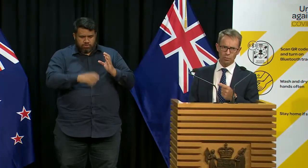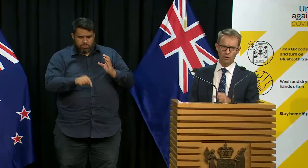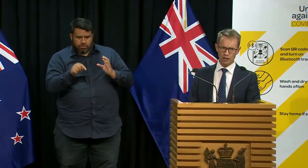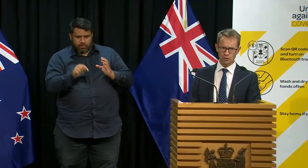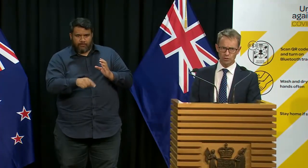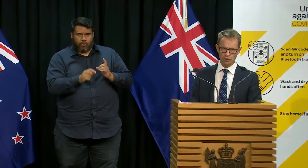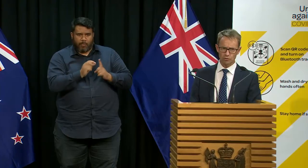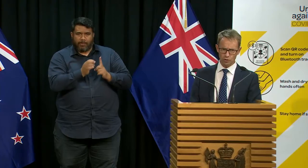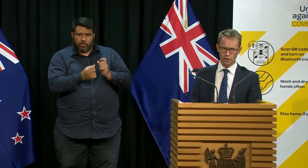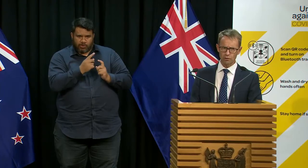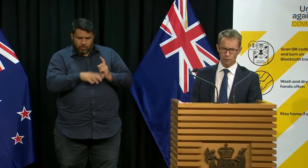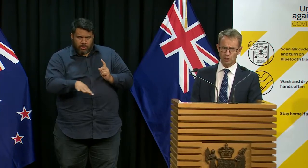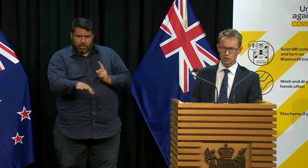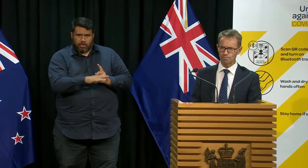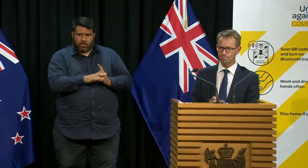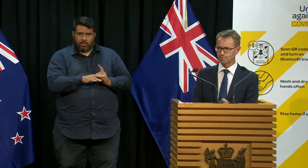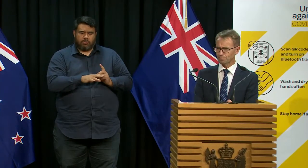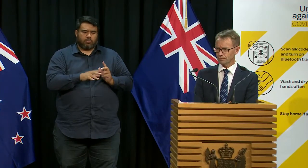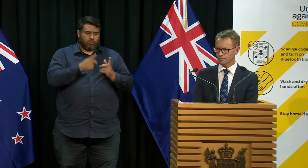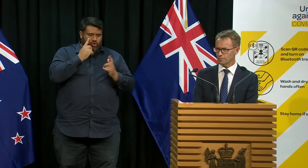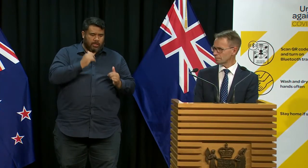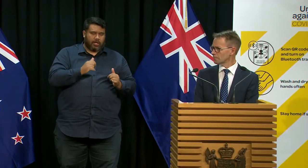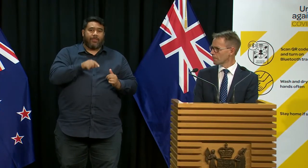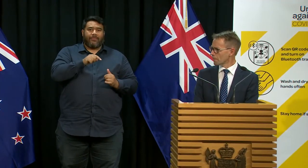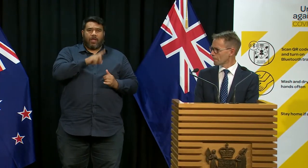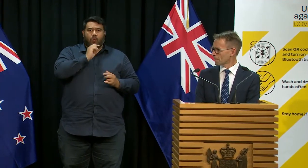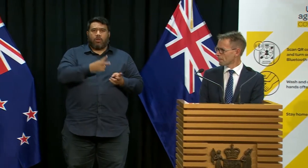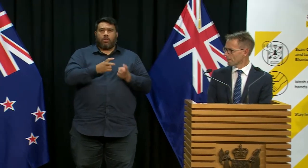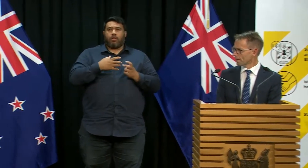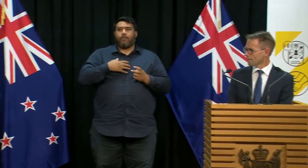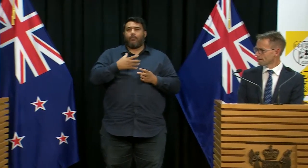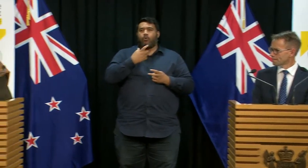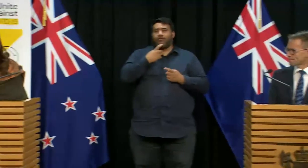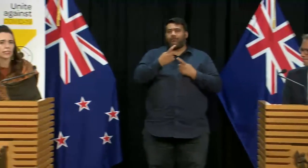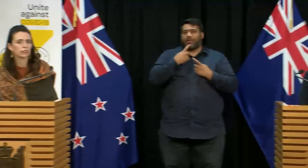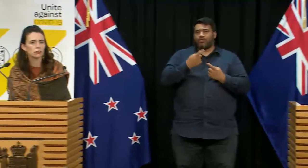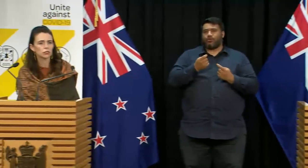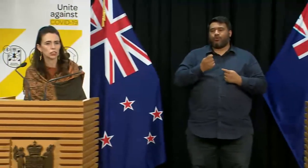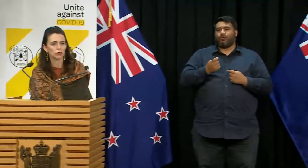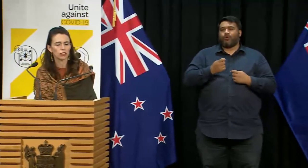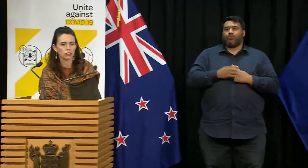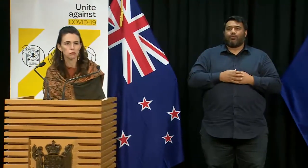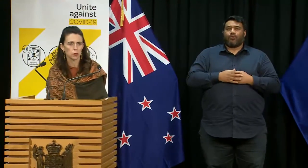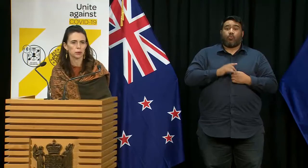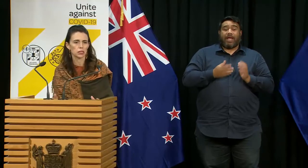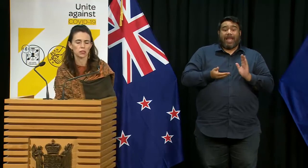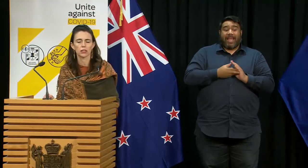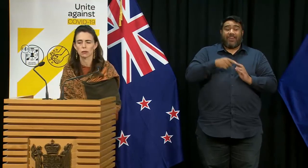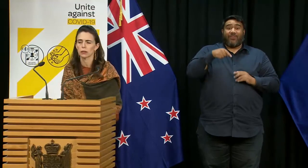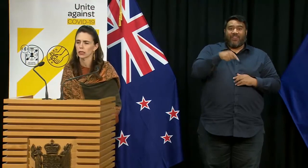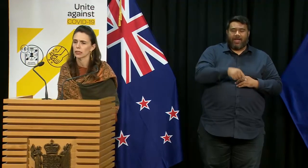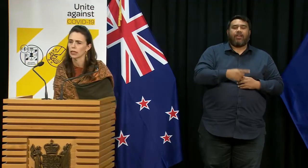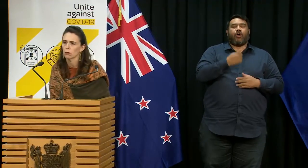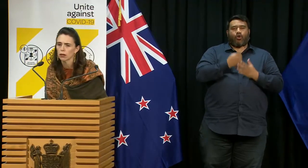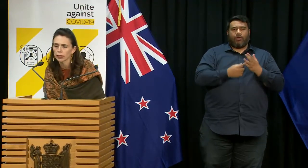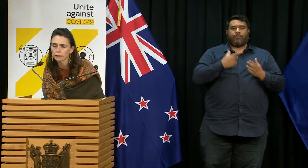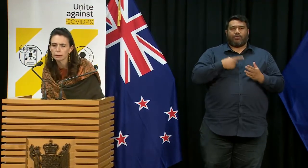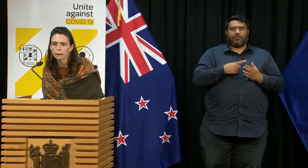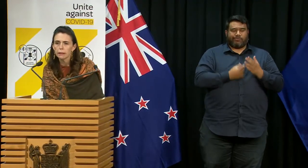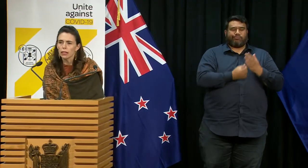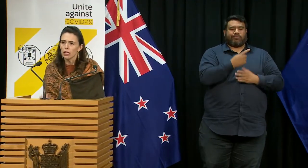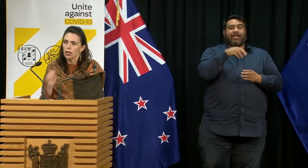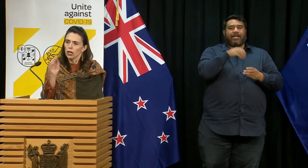again, that will provide us with some further information. That was a testing site that was specifically added just for this purposes of this particular